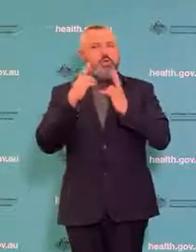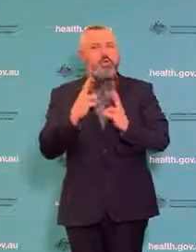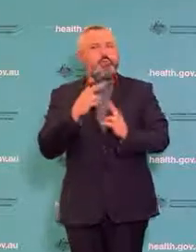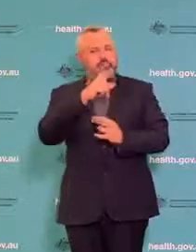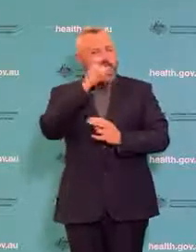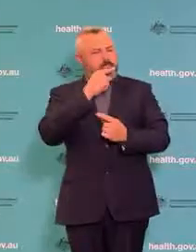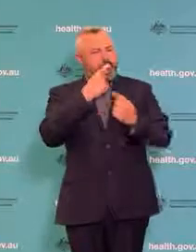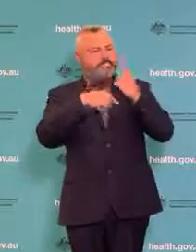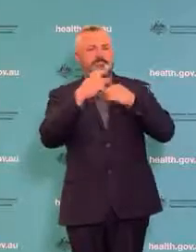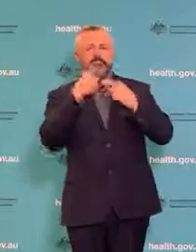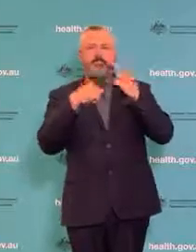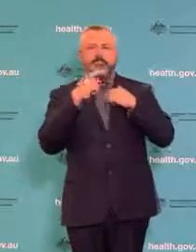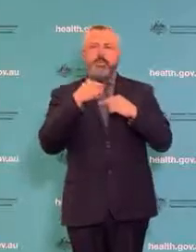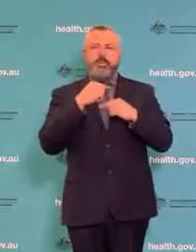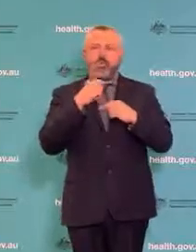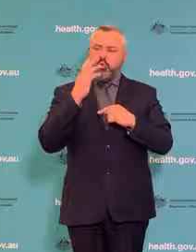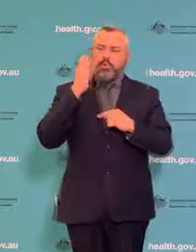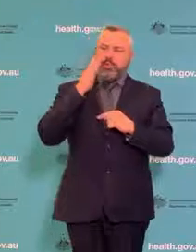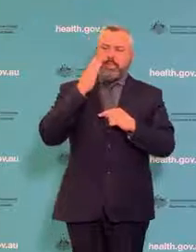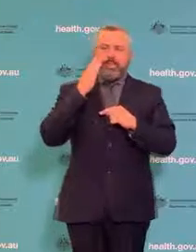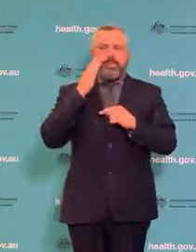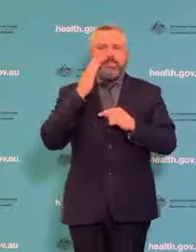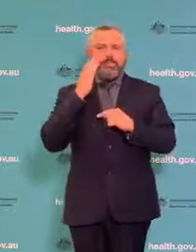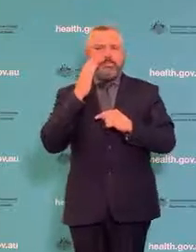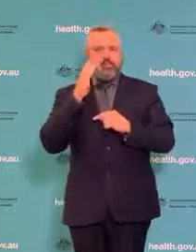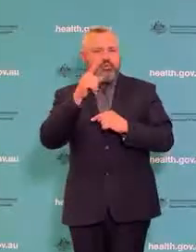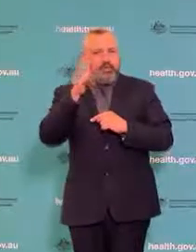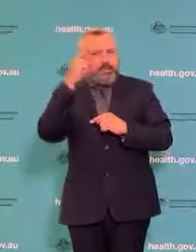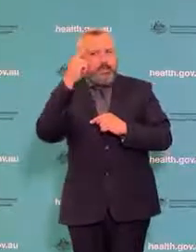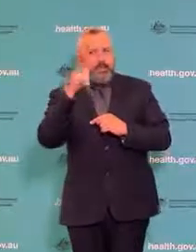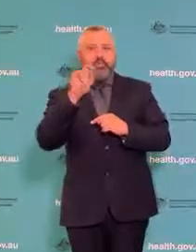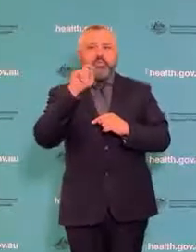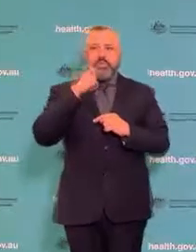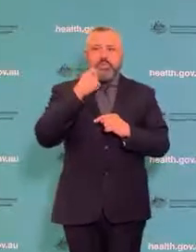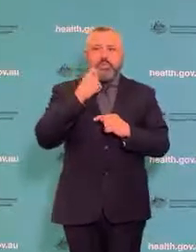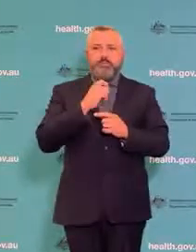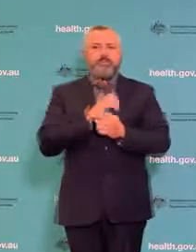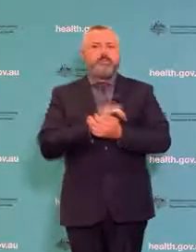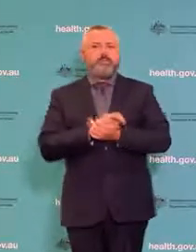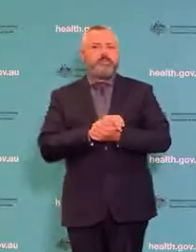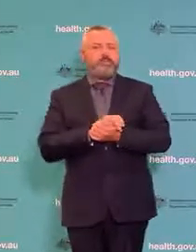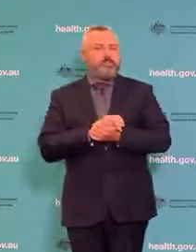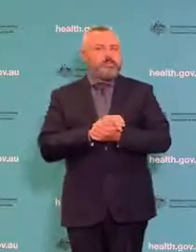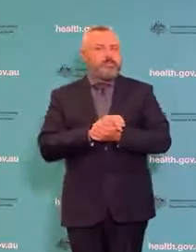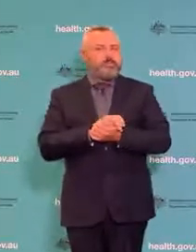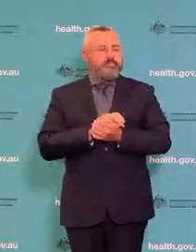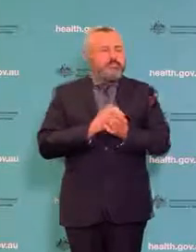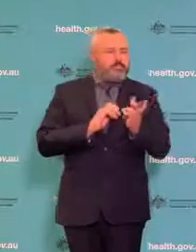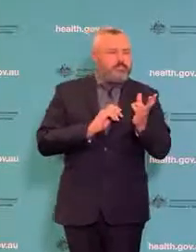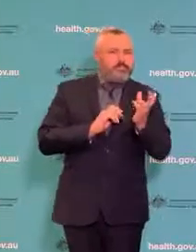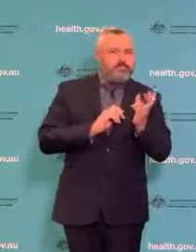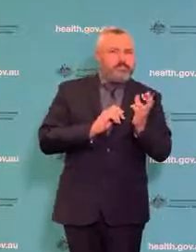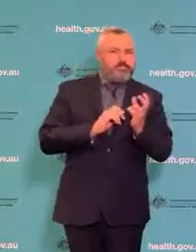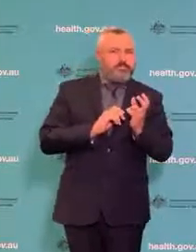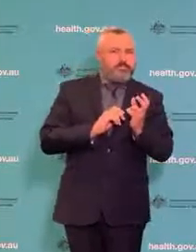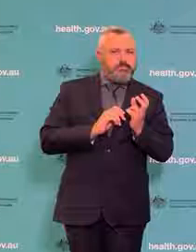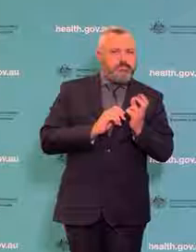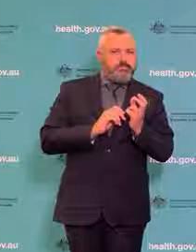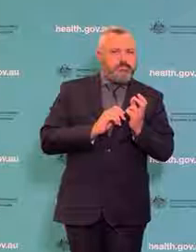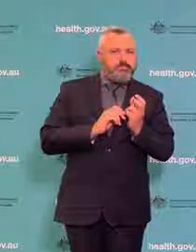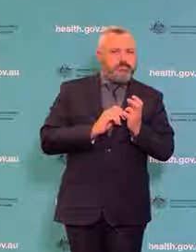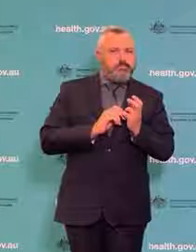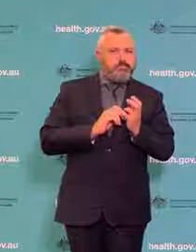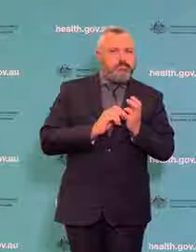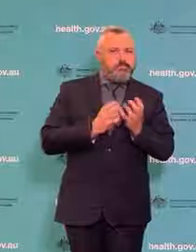on when we might expect to be in receipt of low dead space syringes to